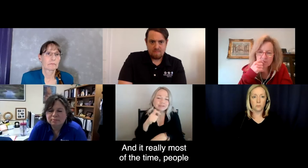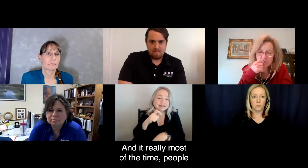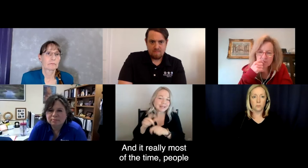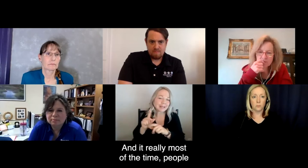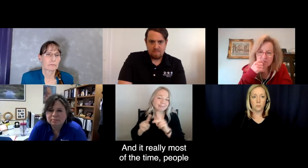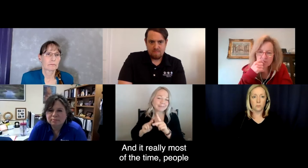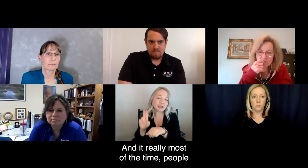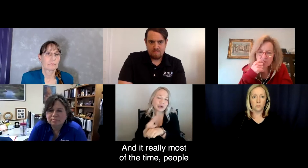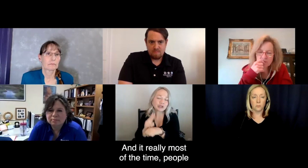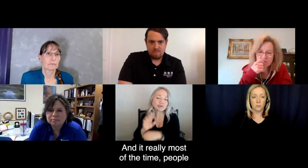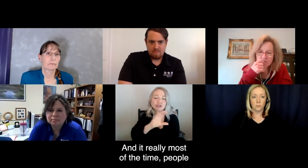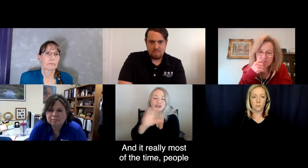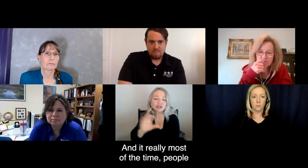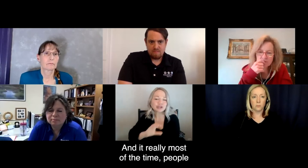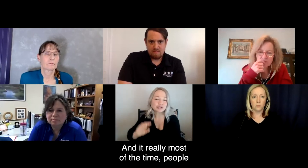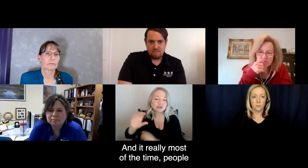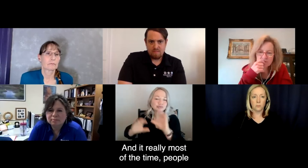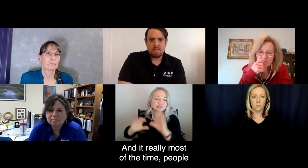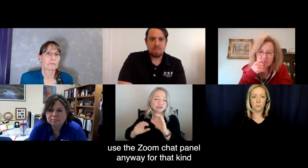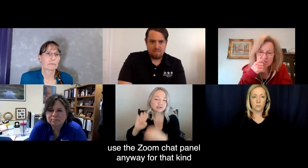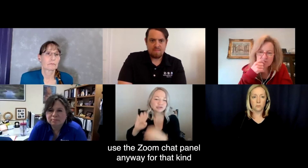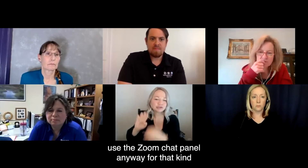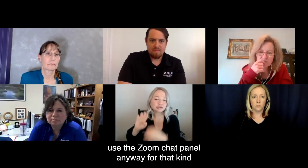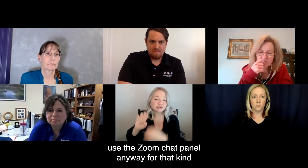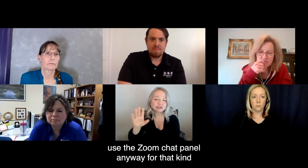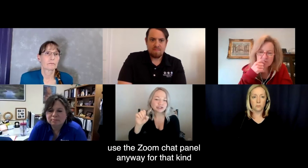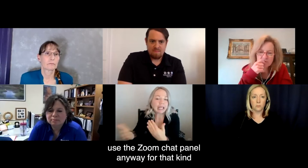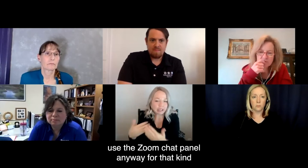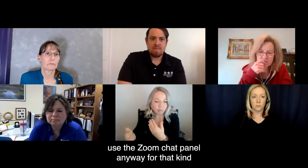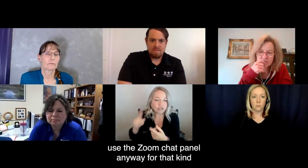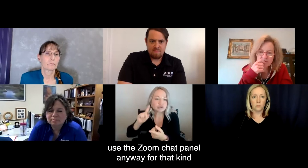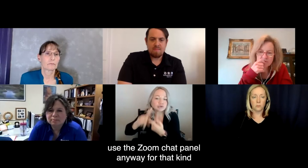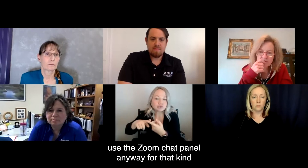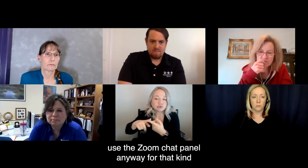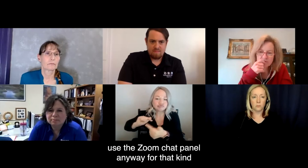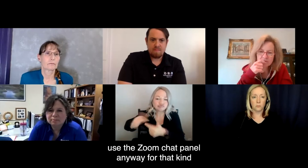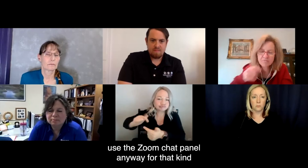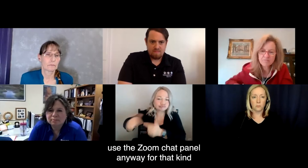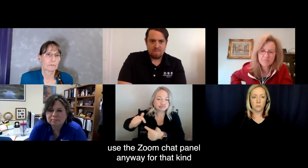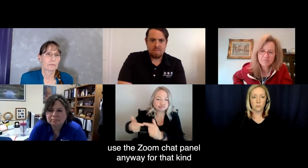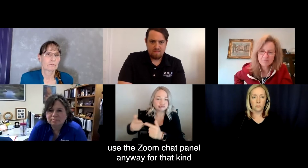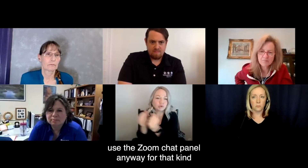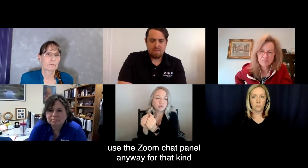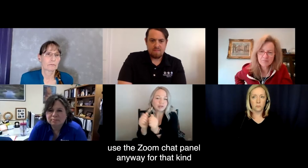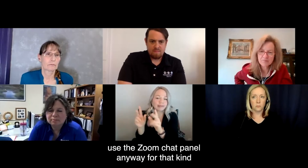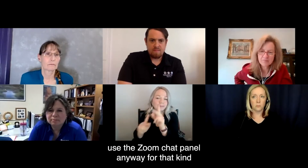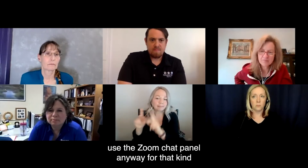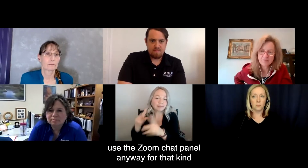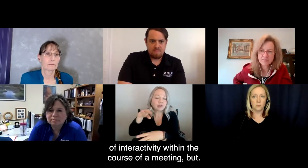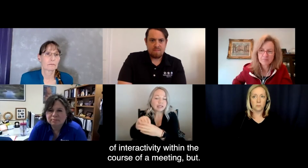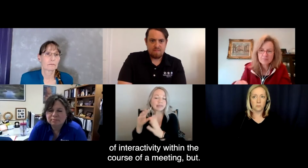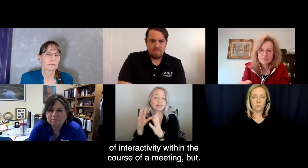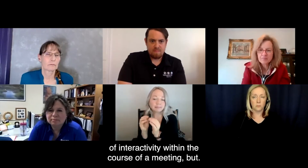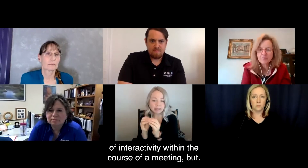And it really, most of the time, people use the Zoom chat panel anyway for that